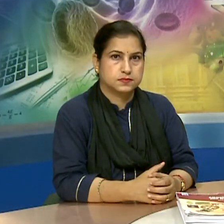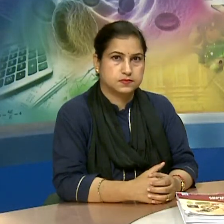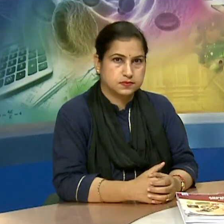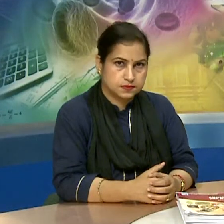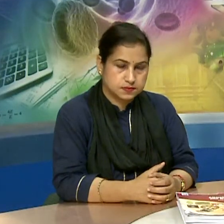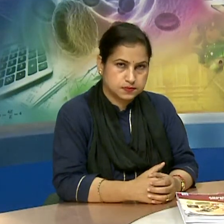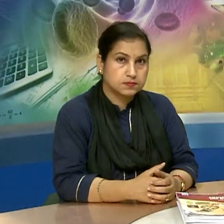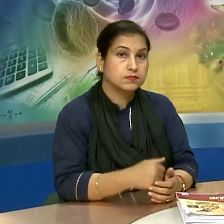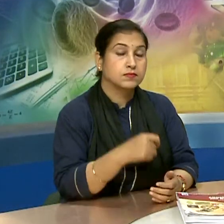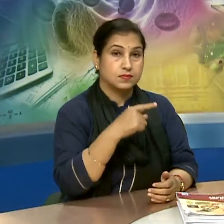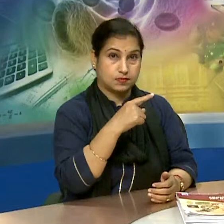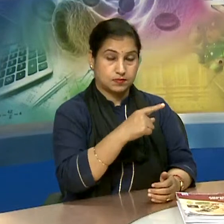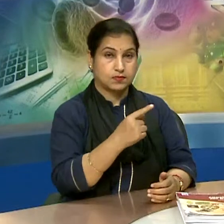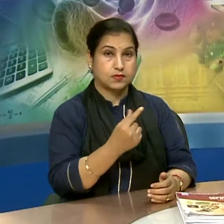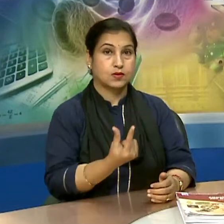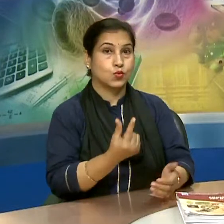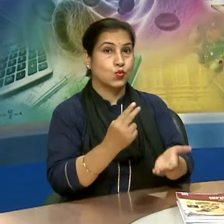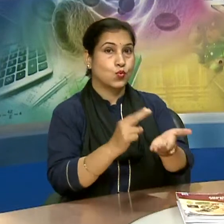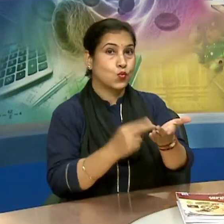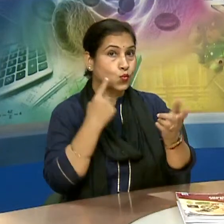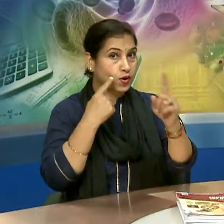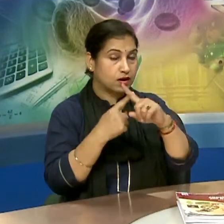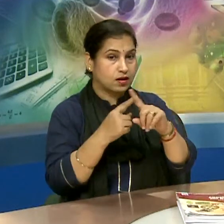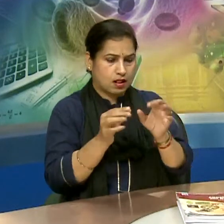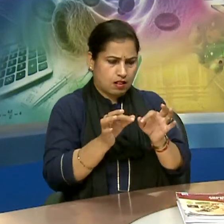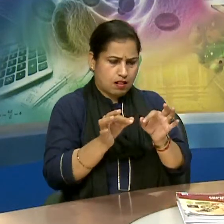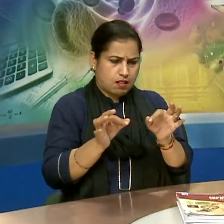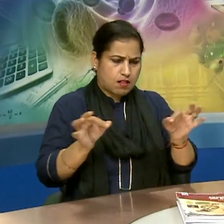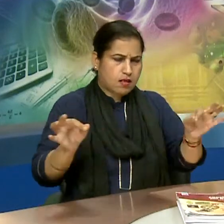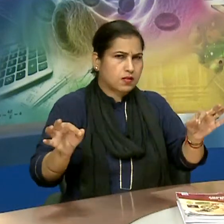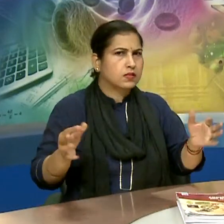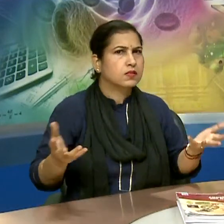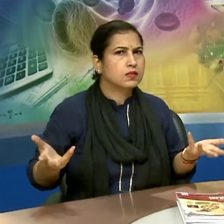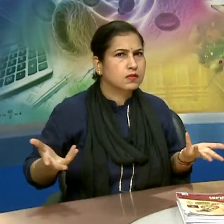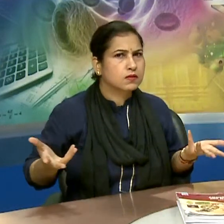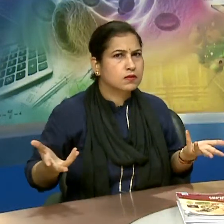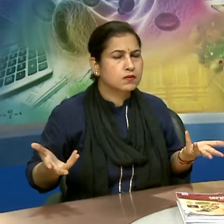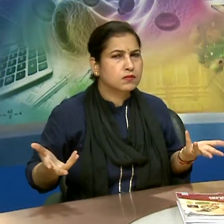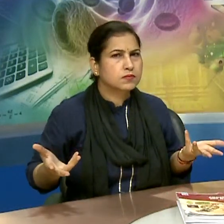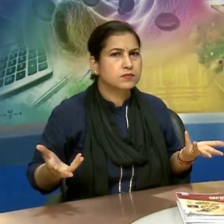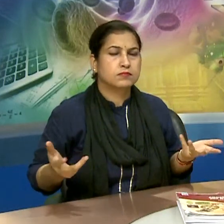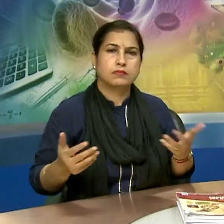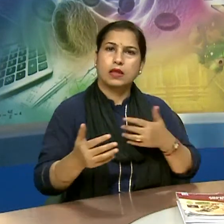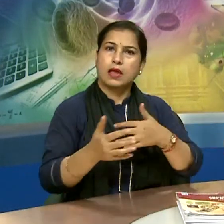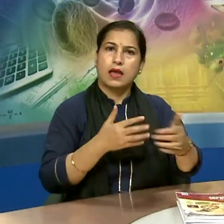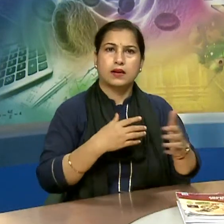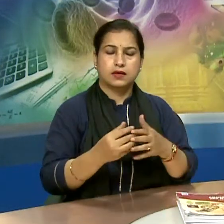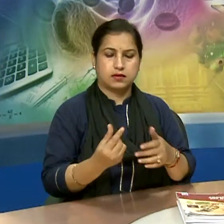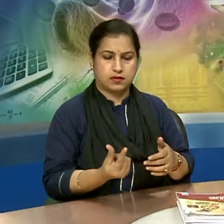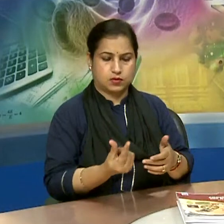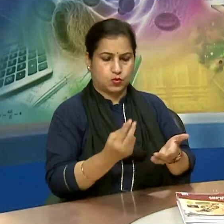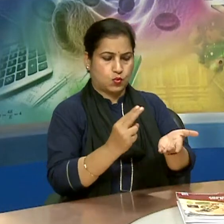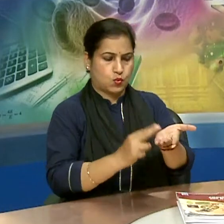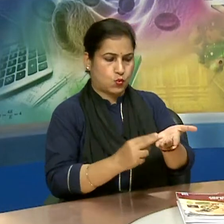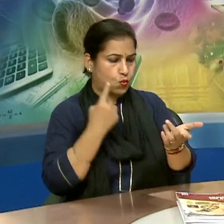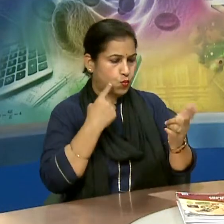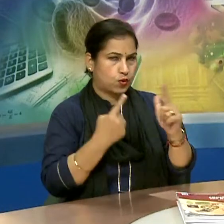A unit of length is the object or unit we use to